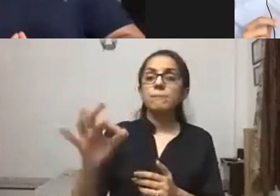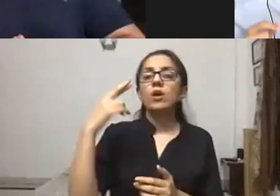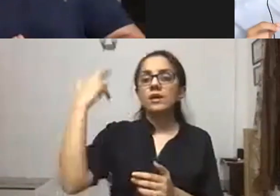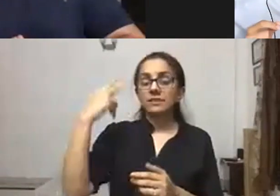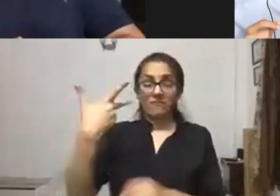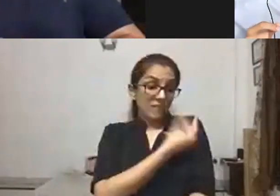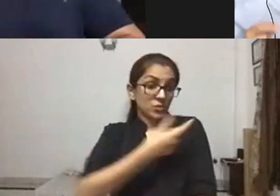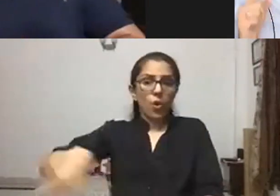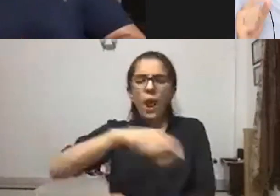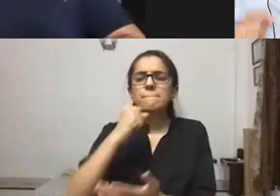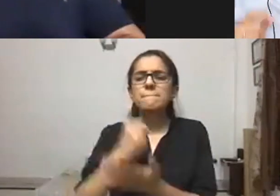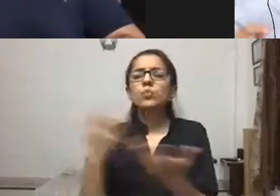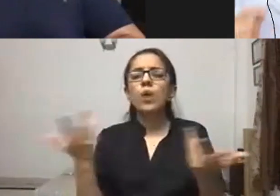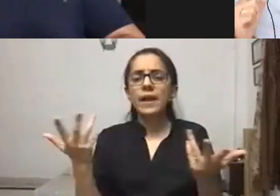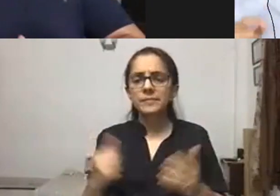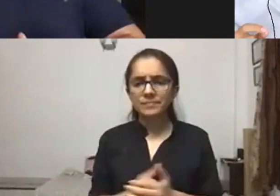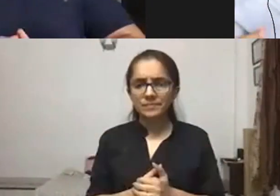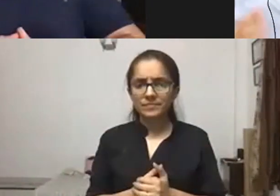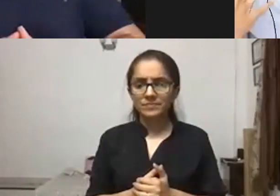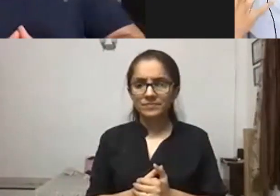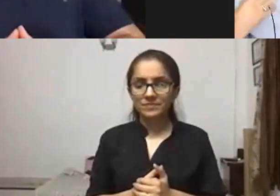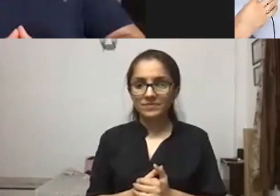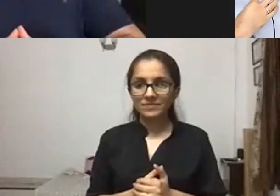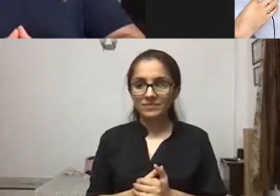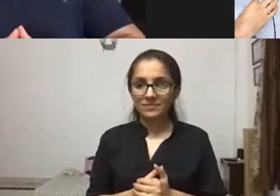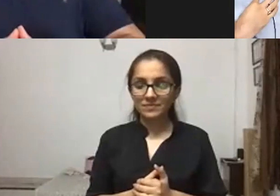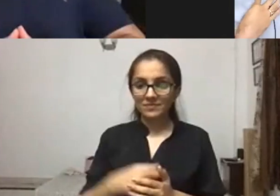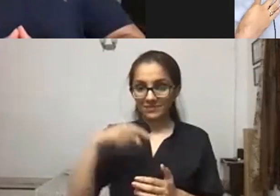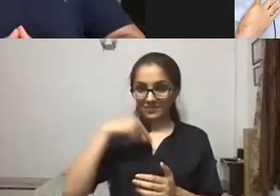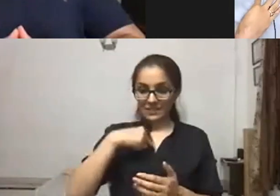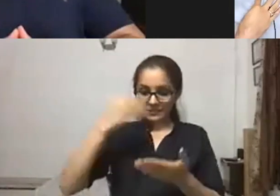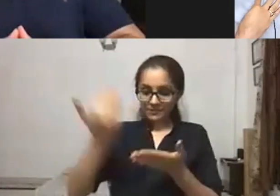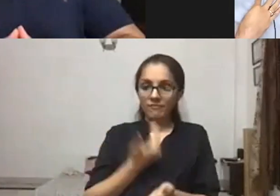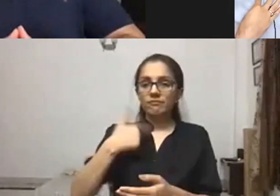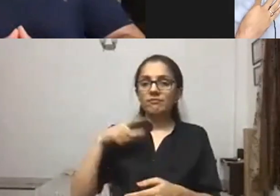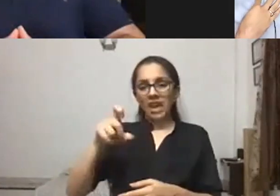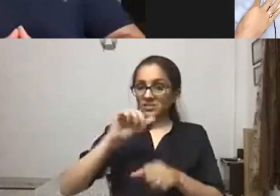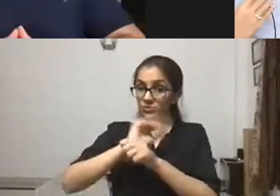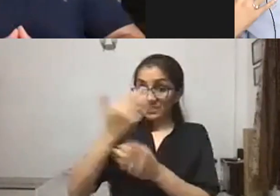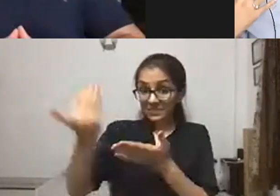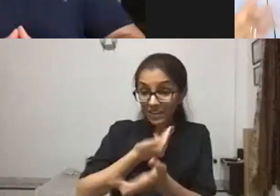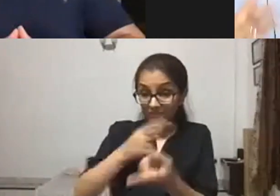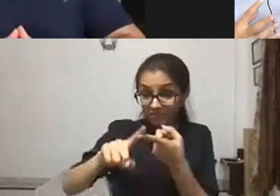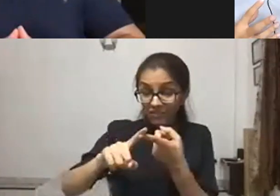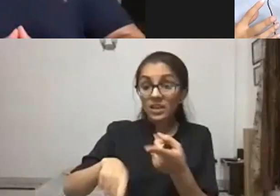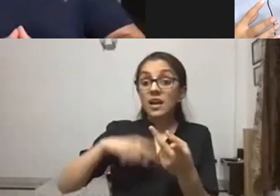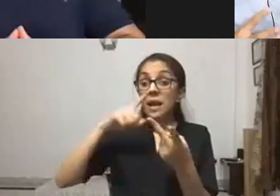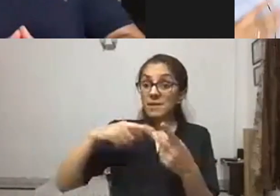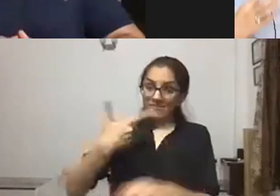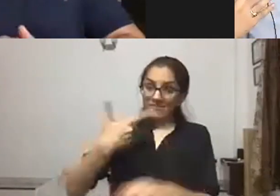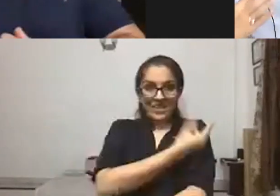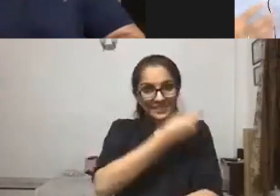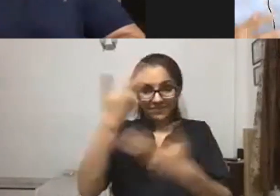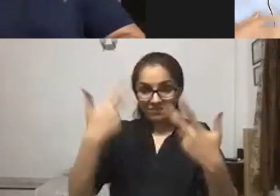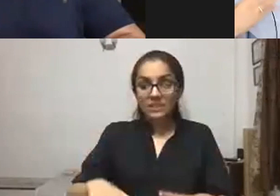to get vaccinated. That's because apart from you getting saved from the virus, after getting vaccinated, you